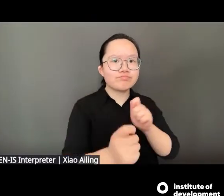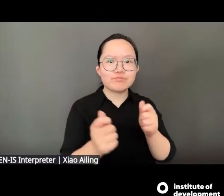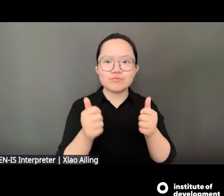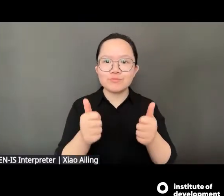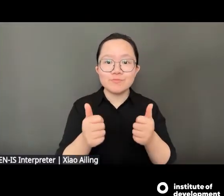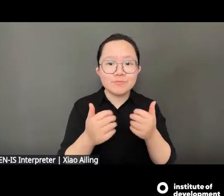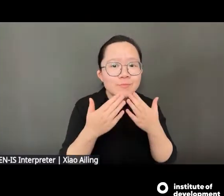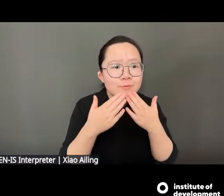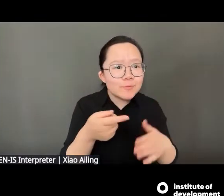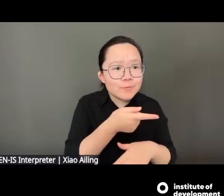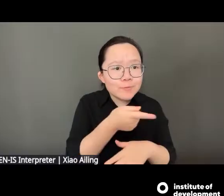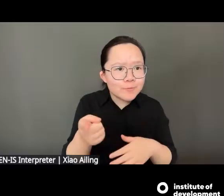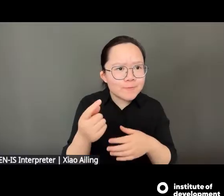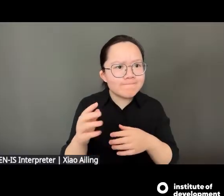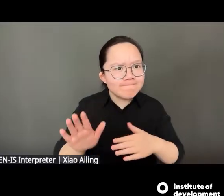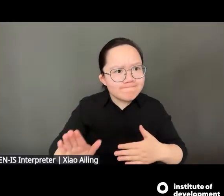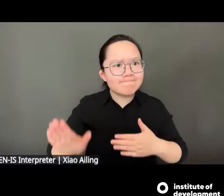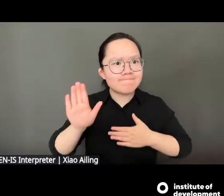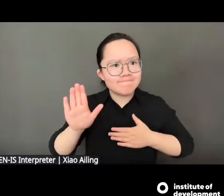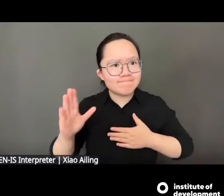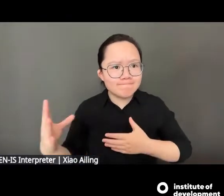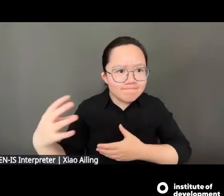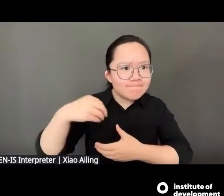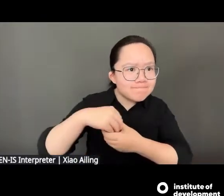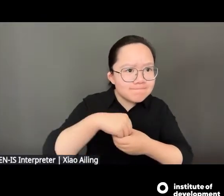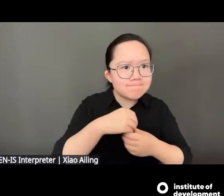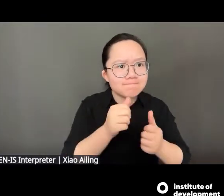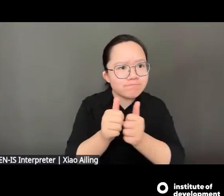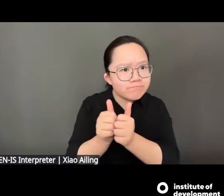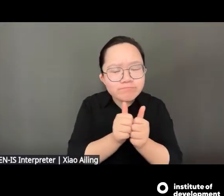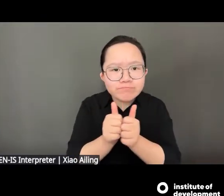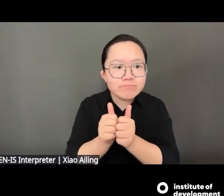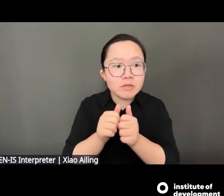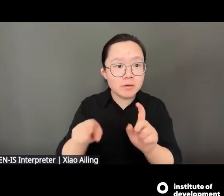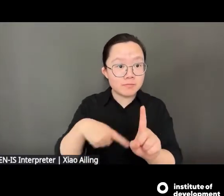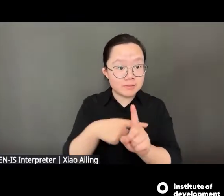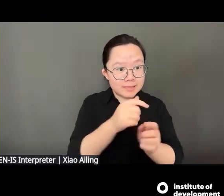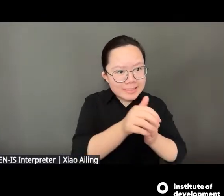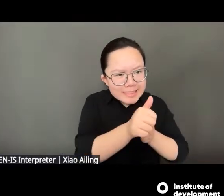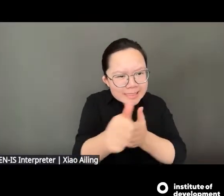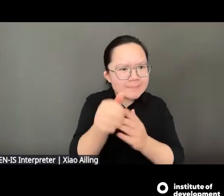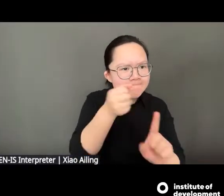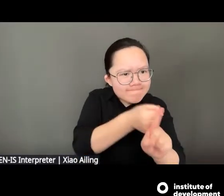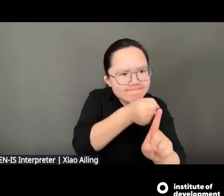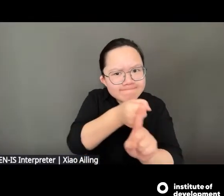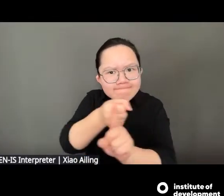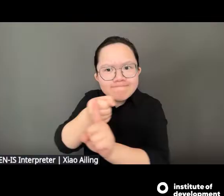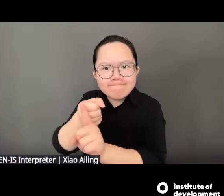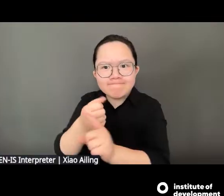you for ensuring that disability inclusive development remains at the heart of our shared mission. Thank you.